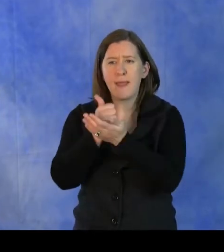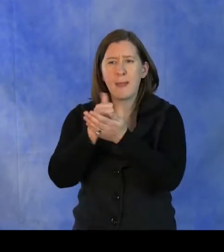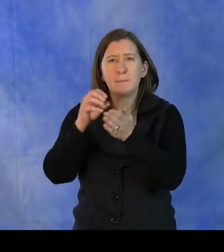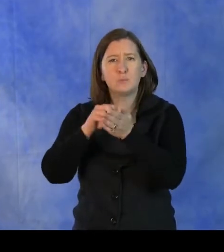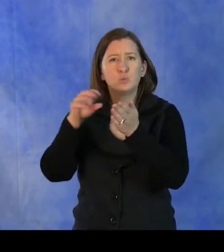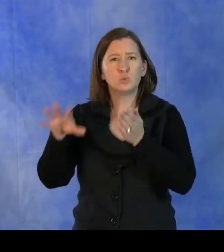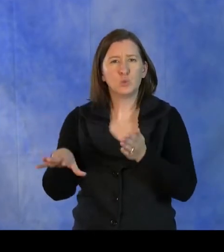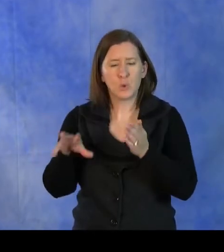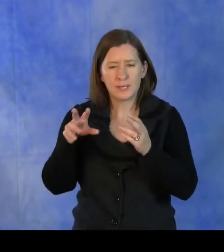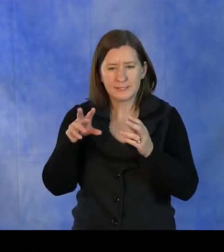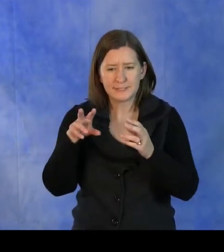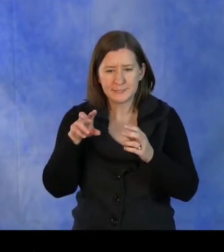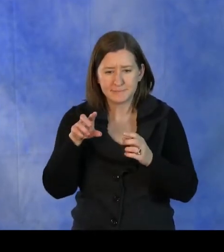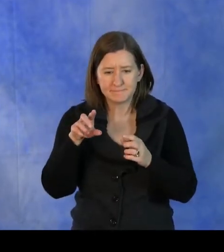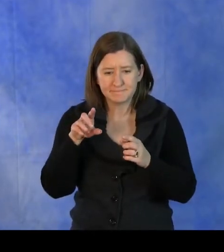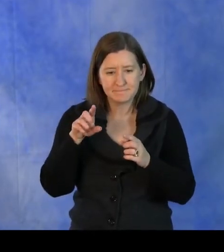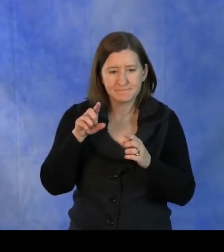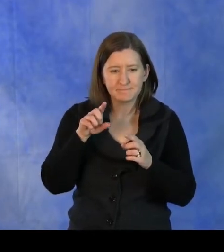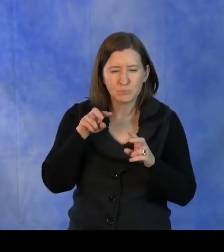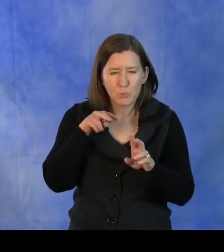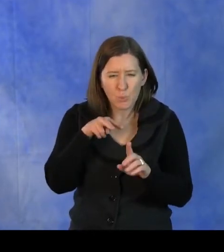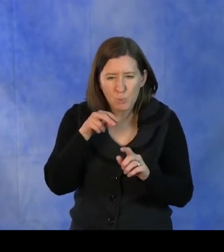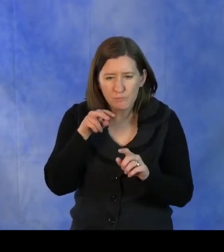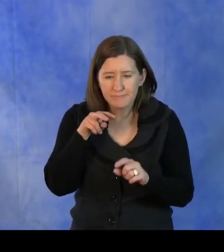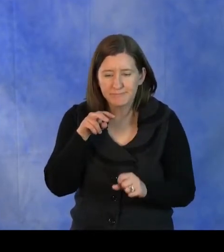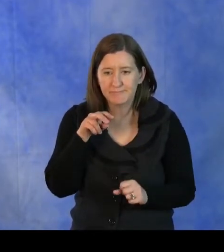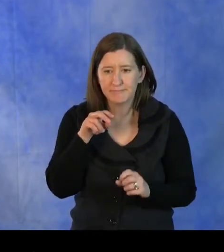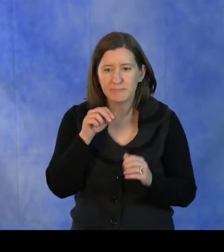You could develop